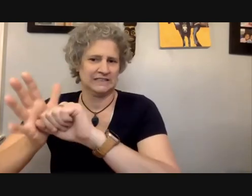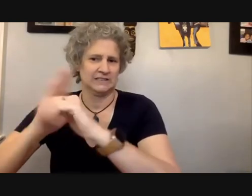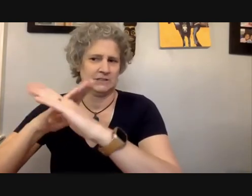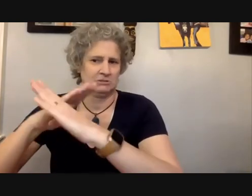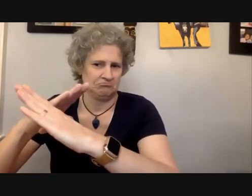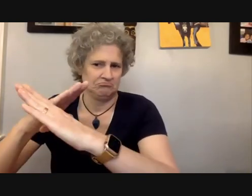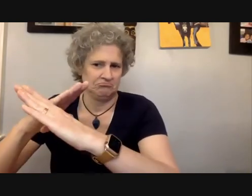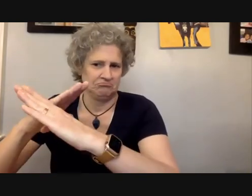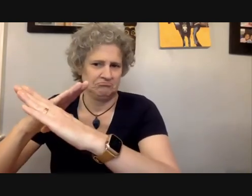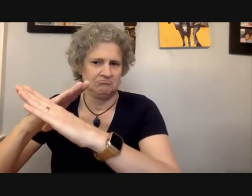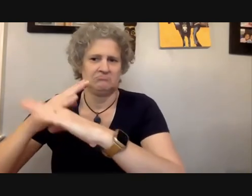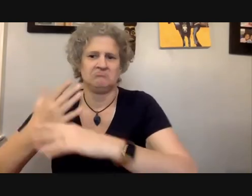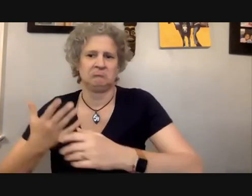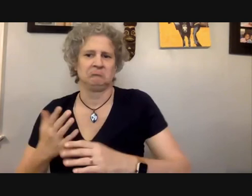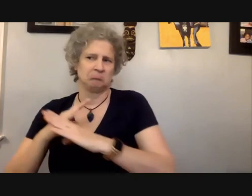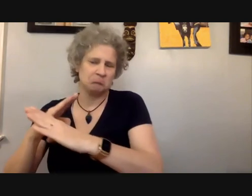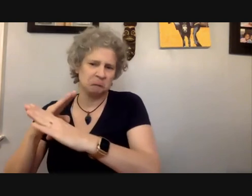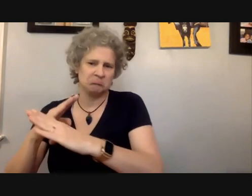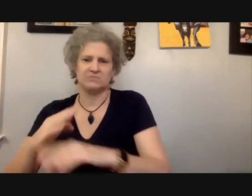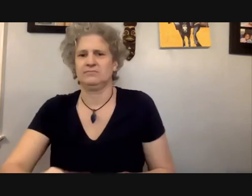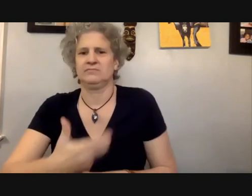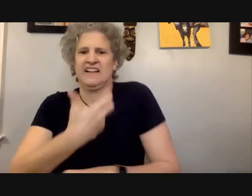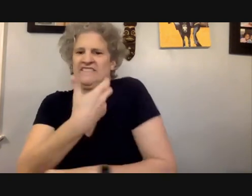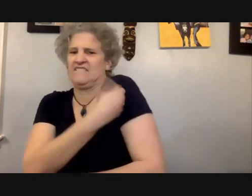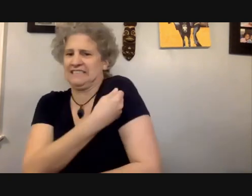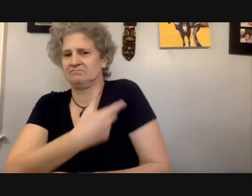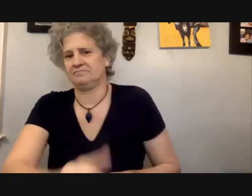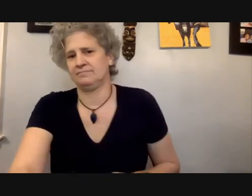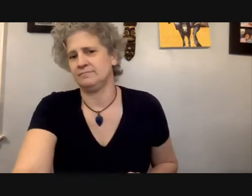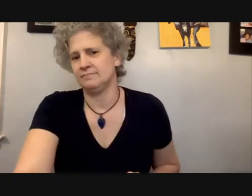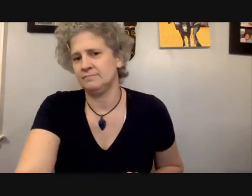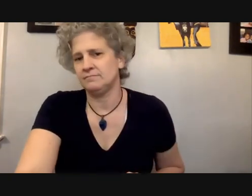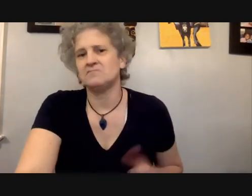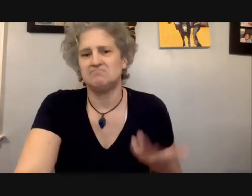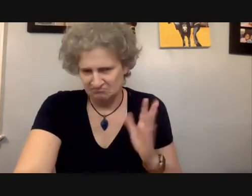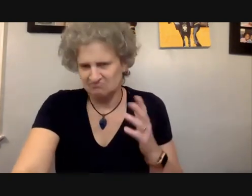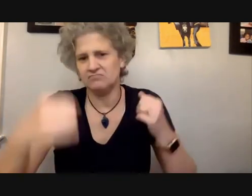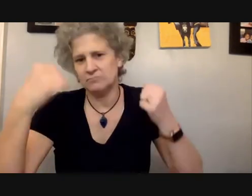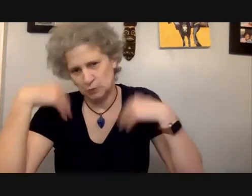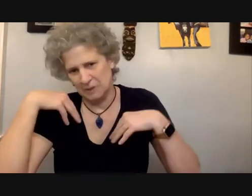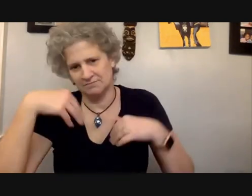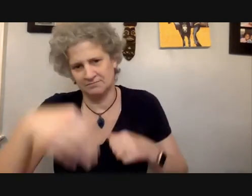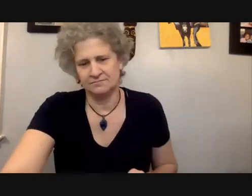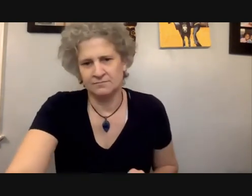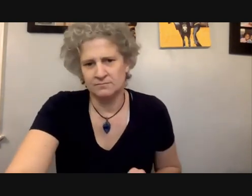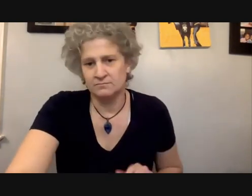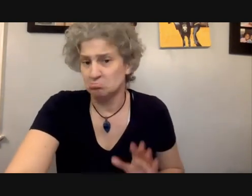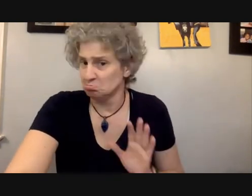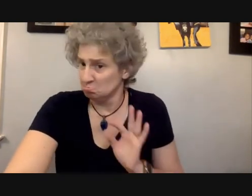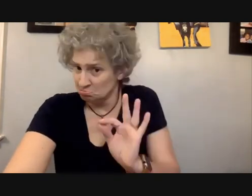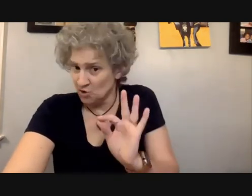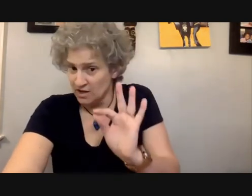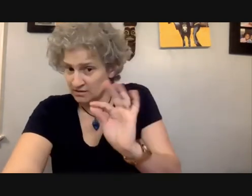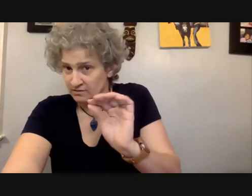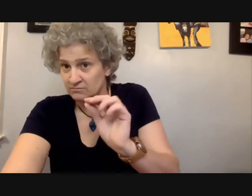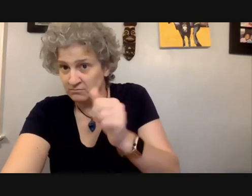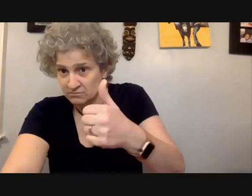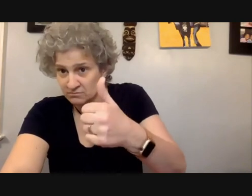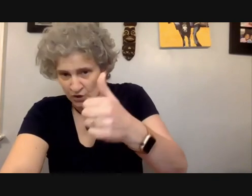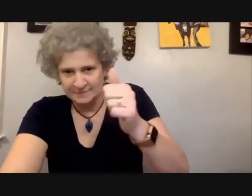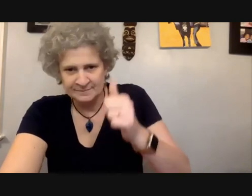And if you need to go into a little bit more detail, you can explain that it prevents COVID, so a shot that prevents COVID. And